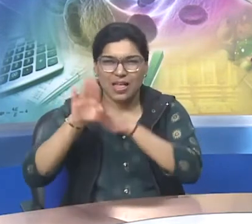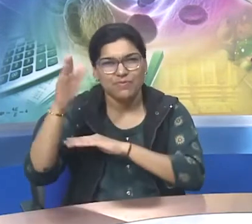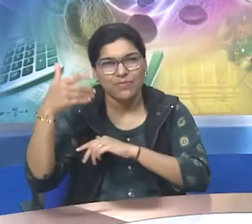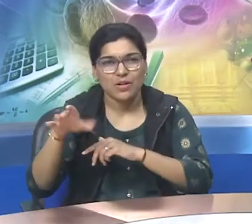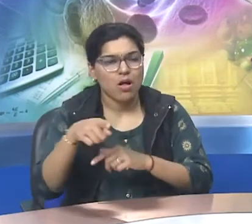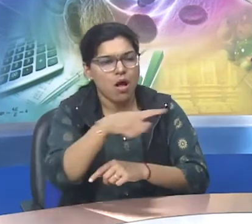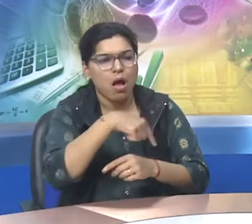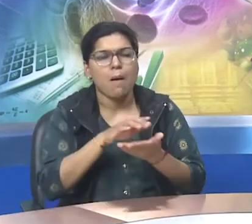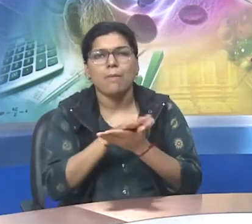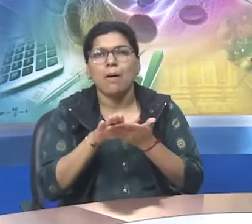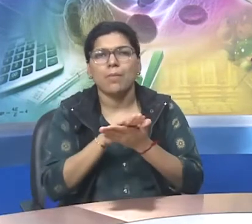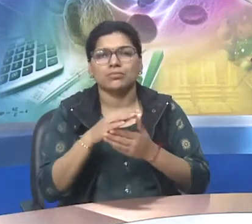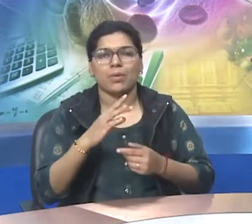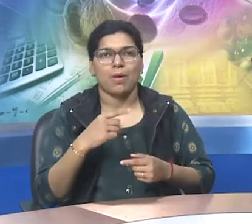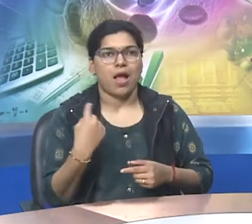So after